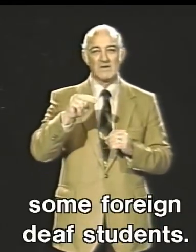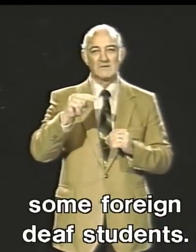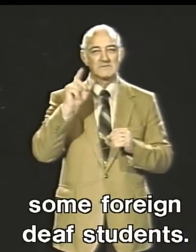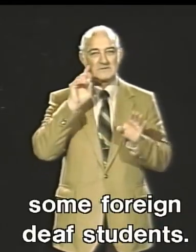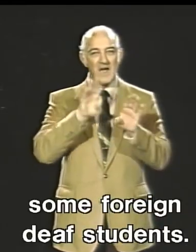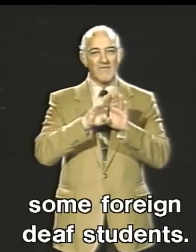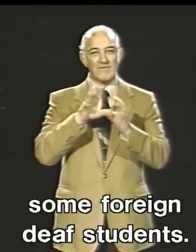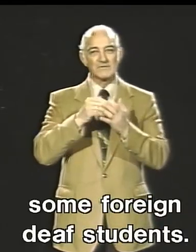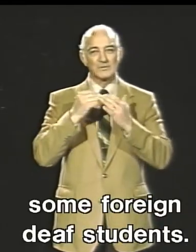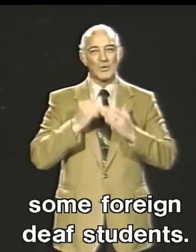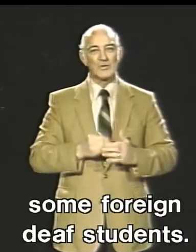foreign deaf students.